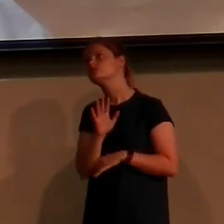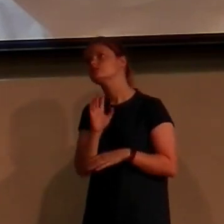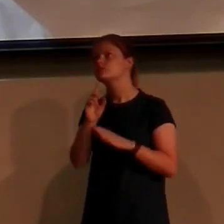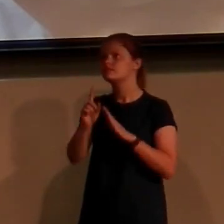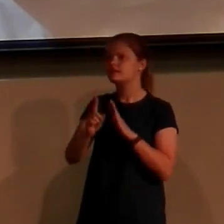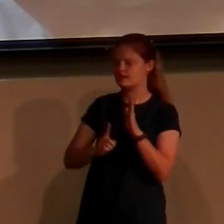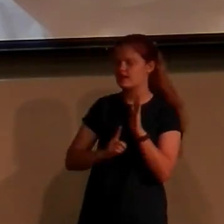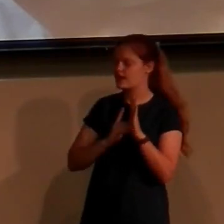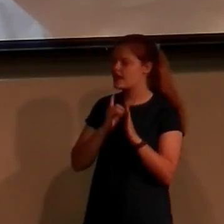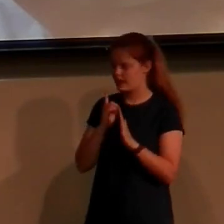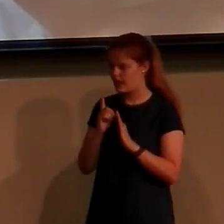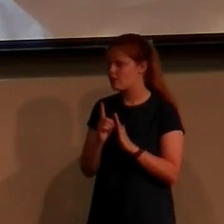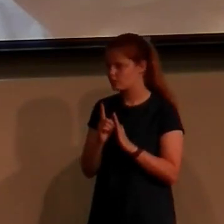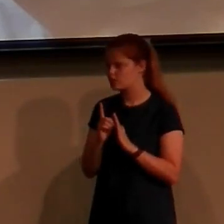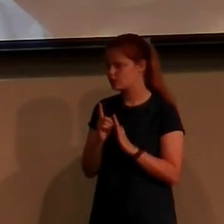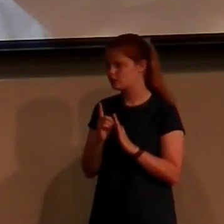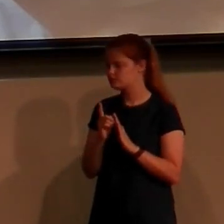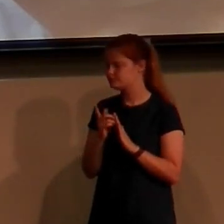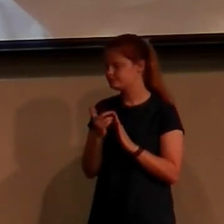or so.